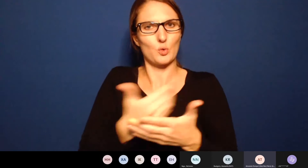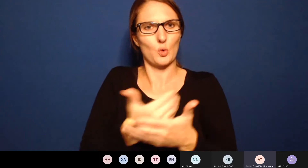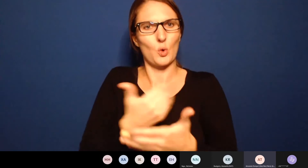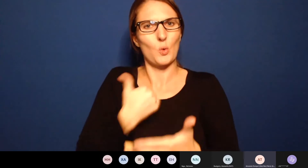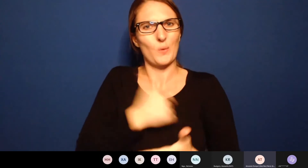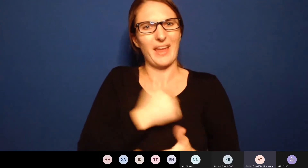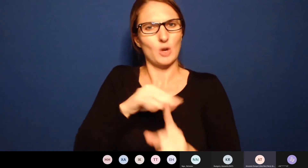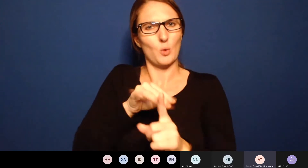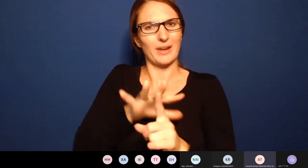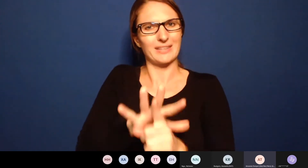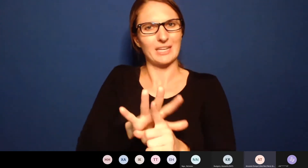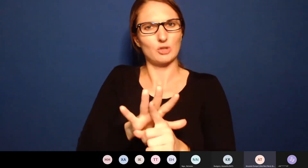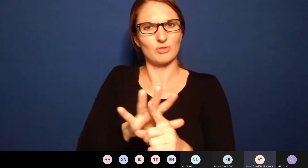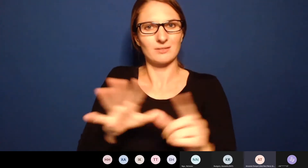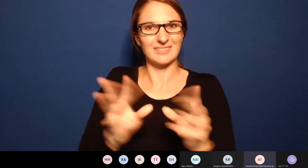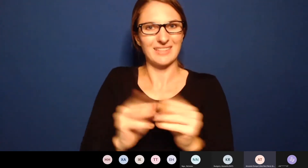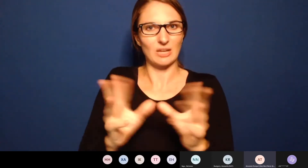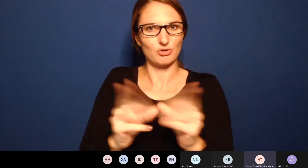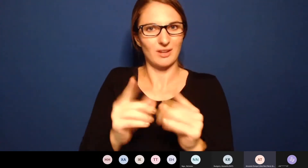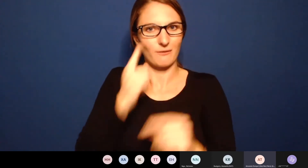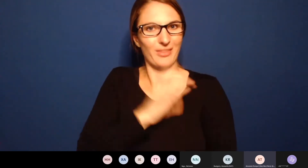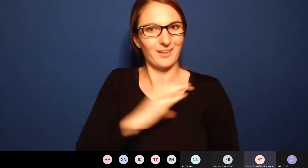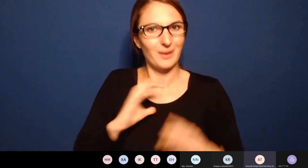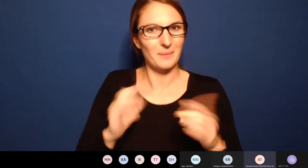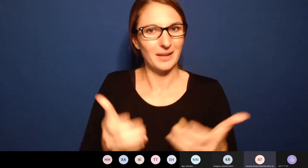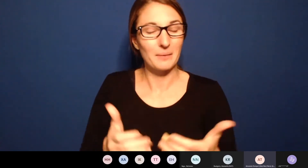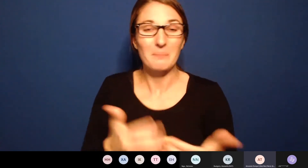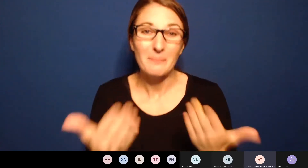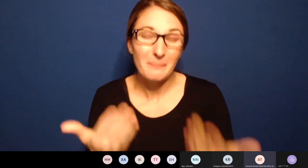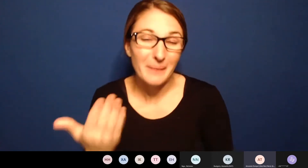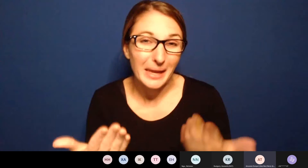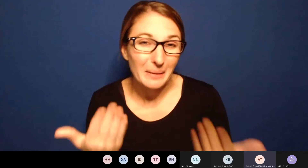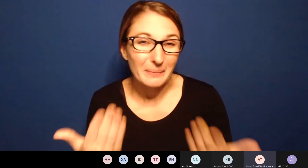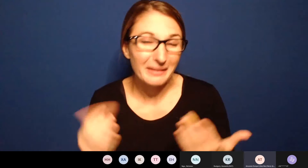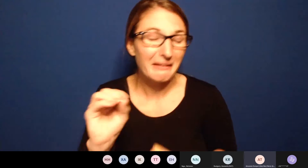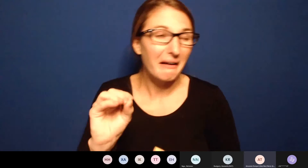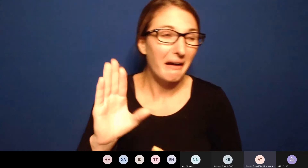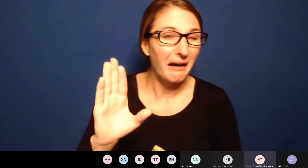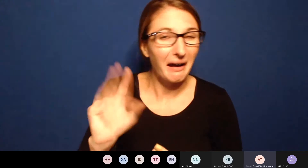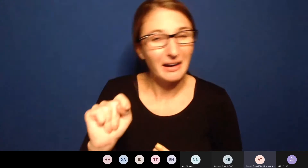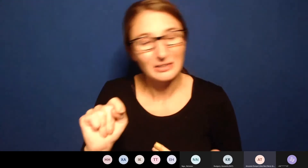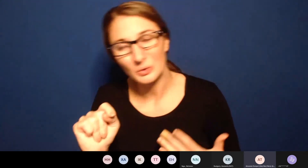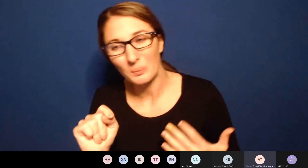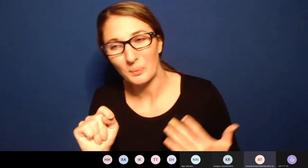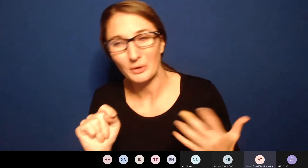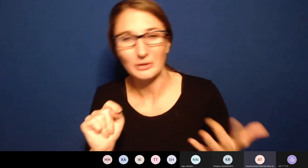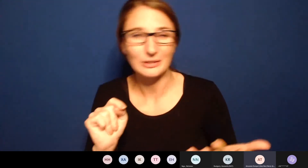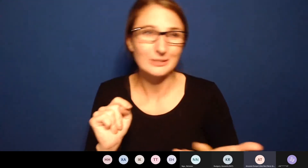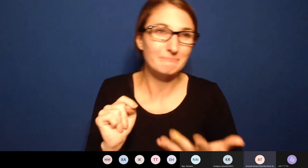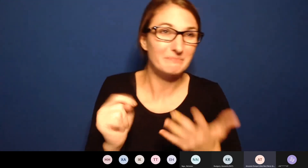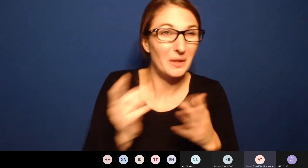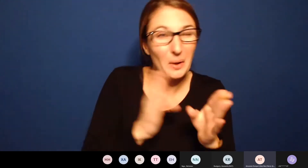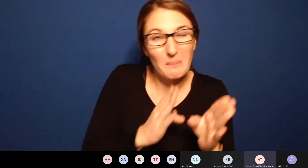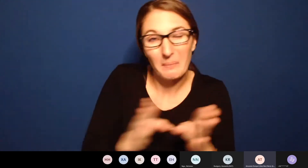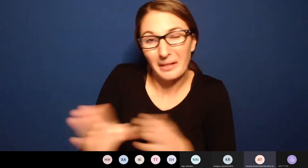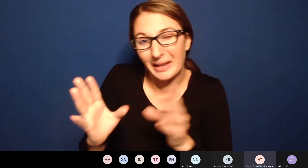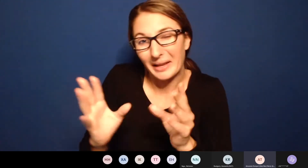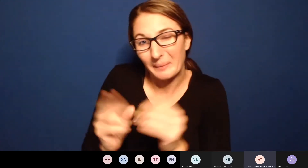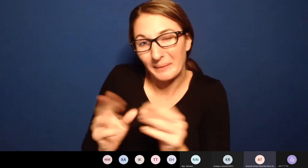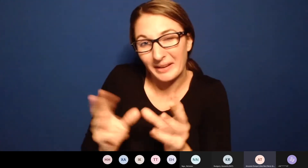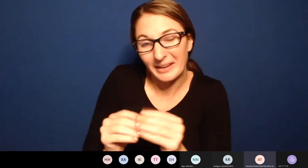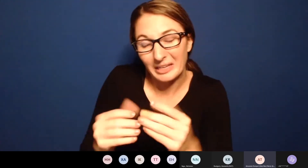there's lots of things we can do. And maybe October is, you know, a planning meeting to